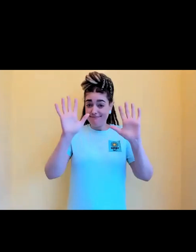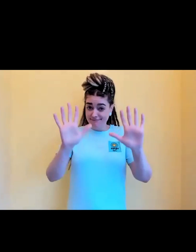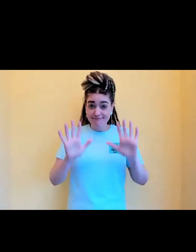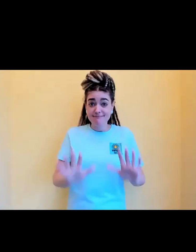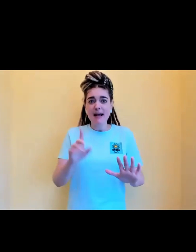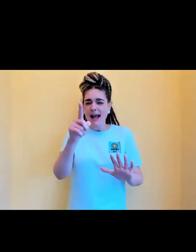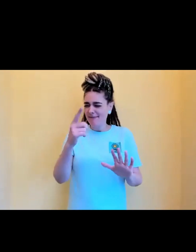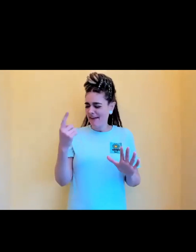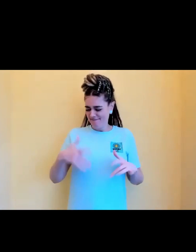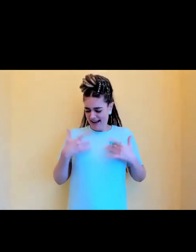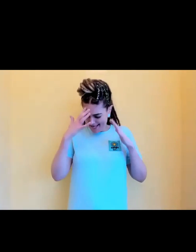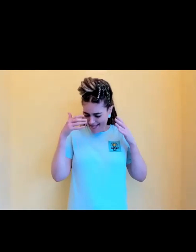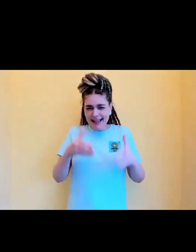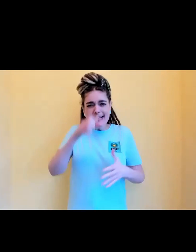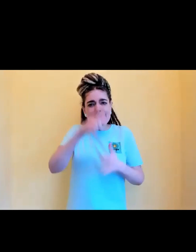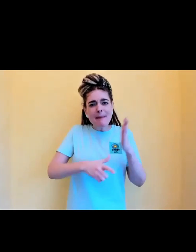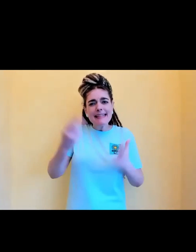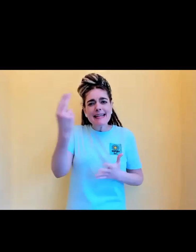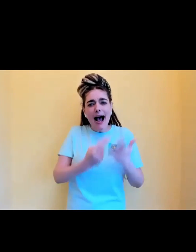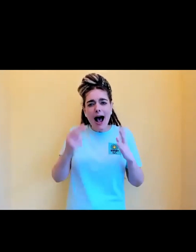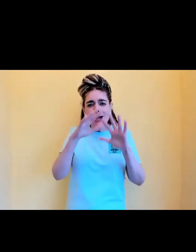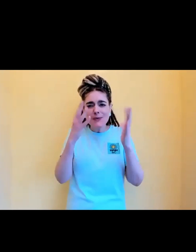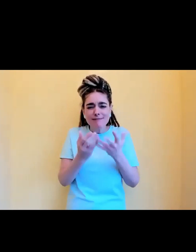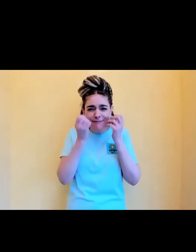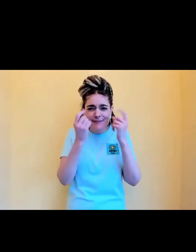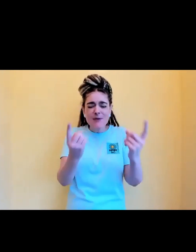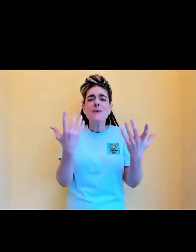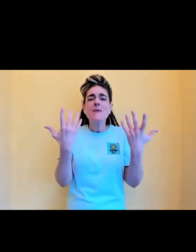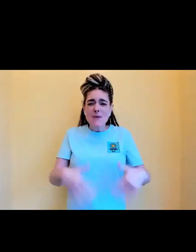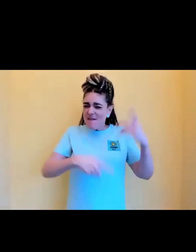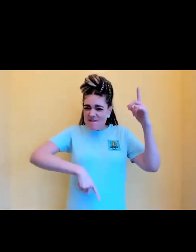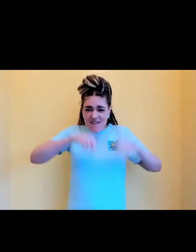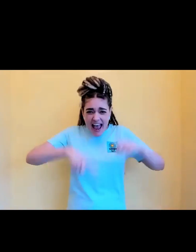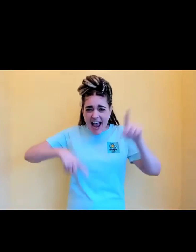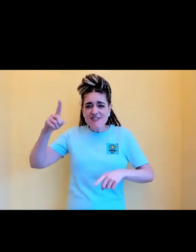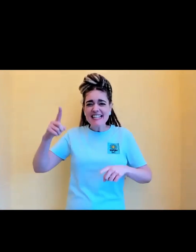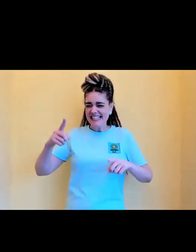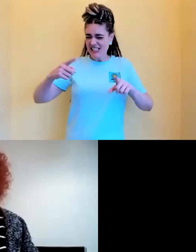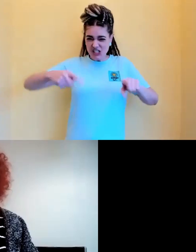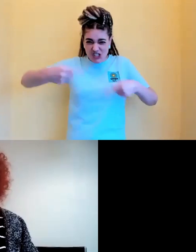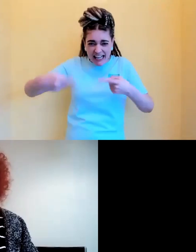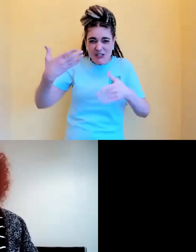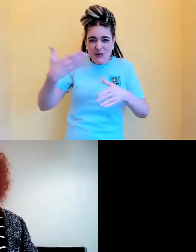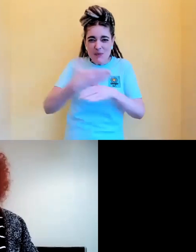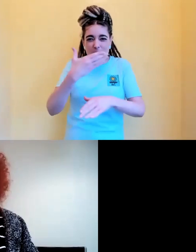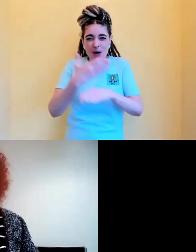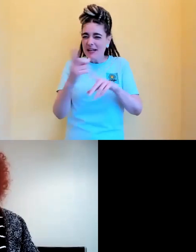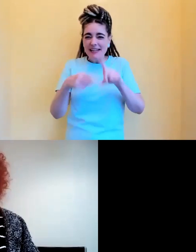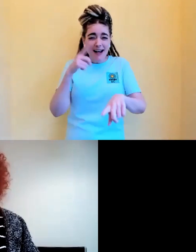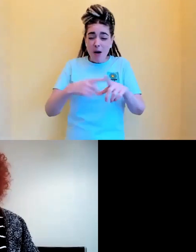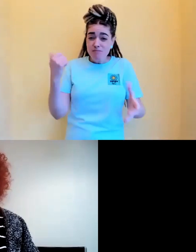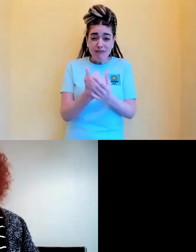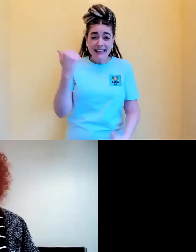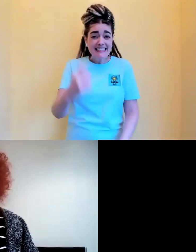disability arts world is just how varied and challenging the pieces are, and yet how brilliant. I've been